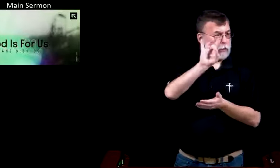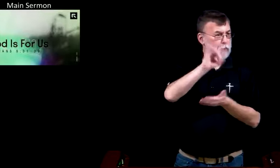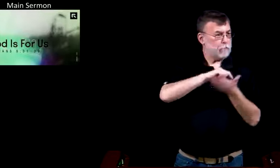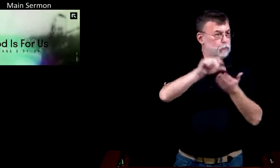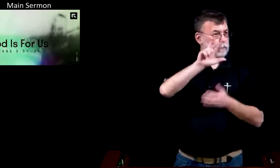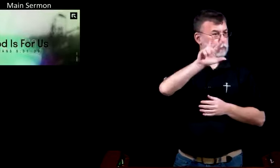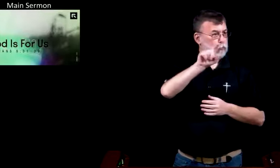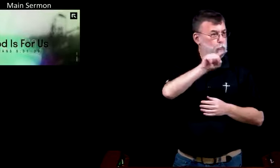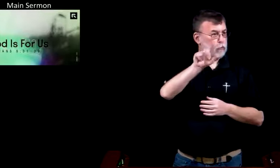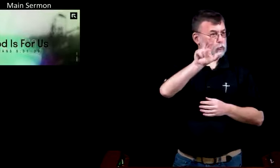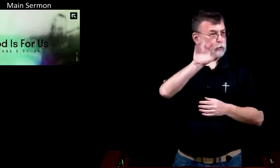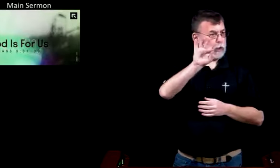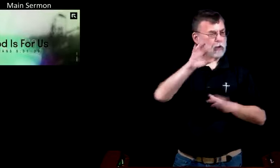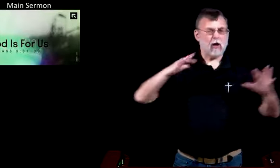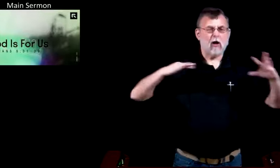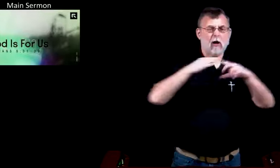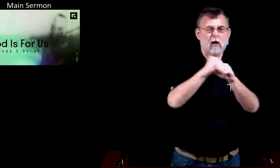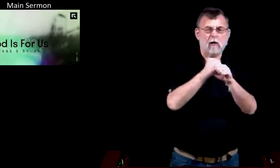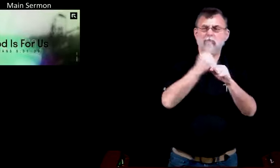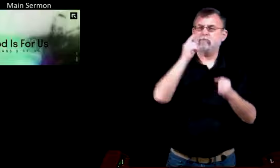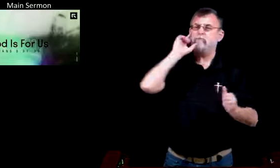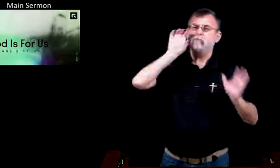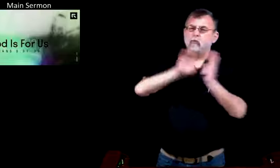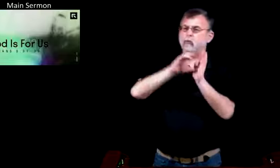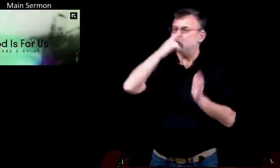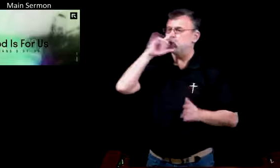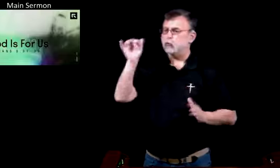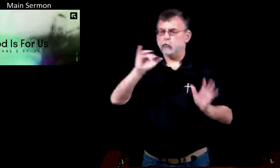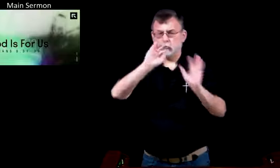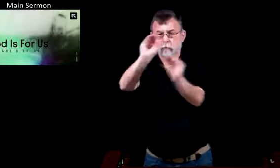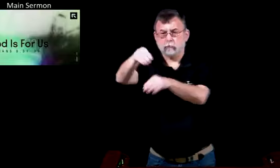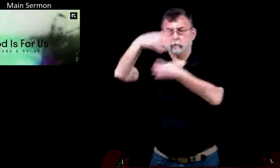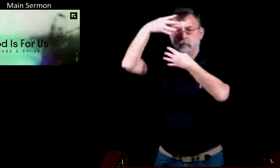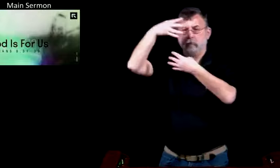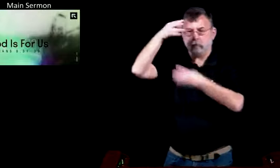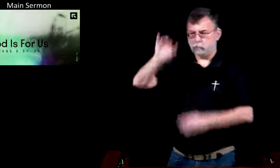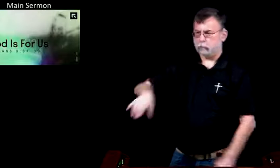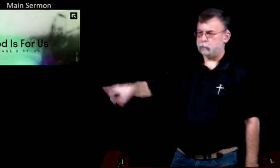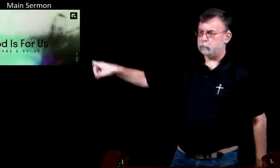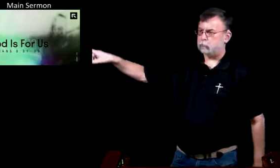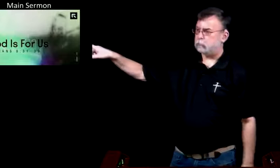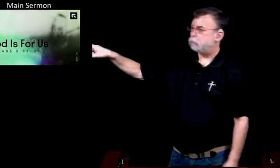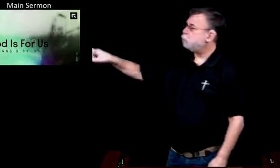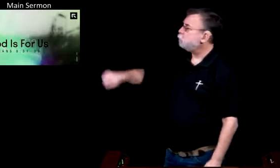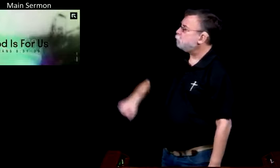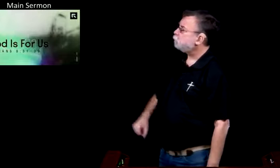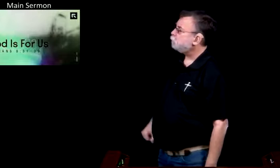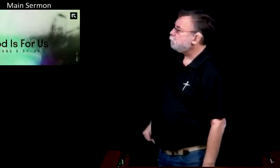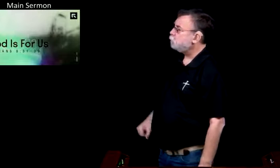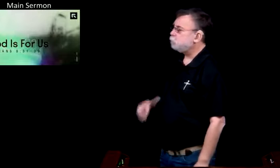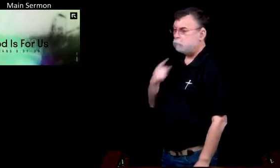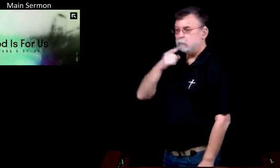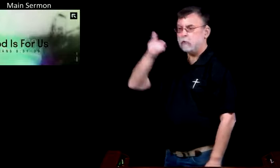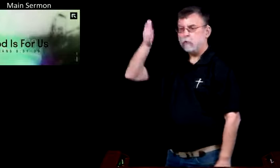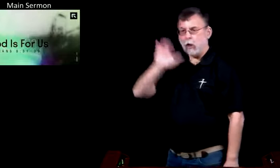So this was from the Romans chapter 8, 31 through 39. And this picture